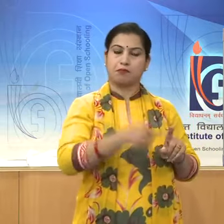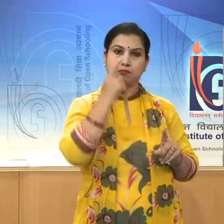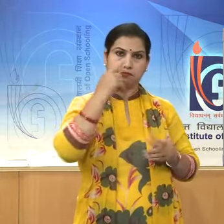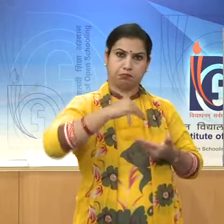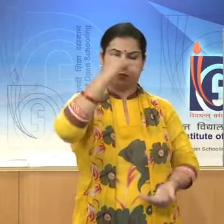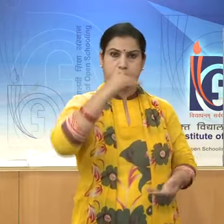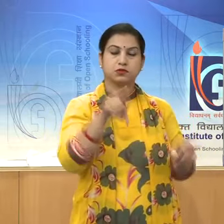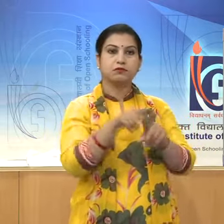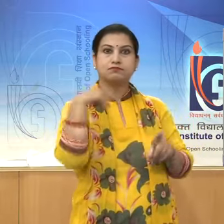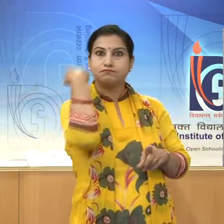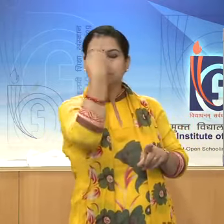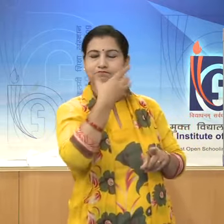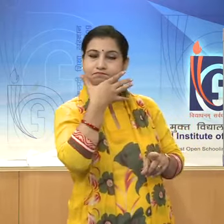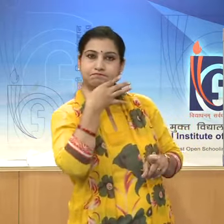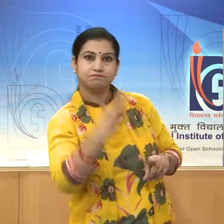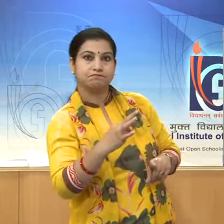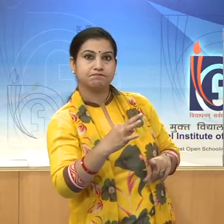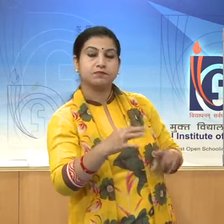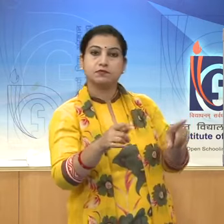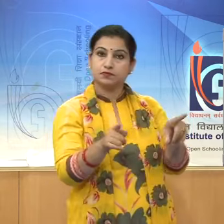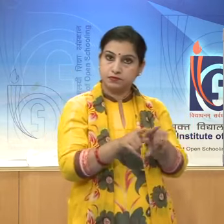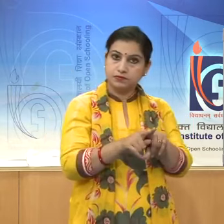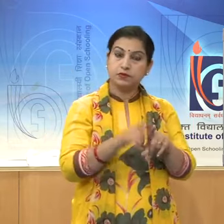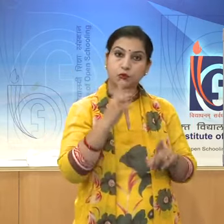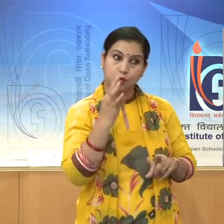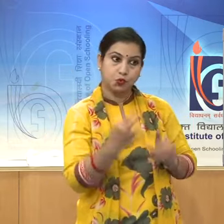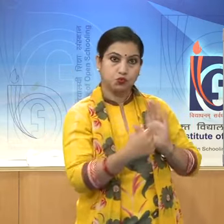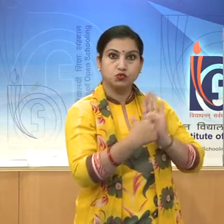symbolizing beauty and truth.